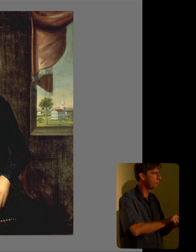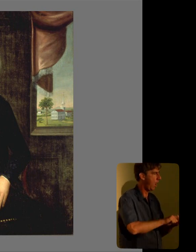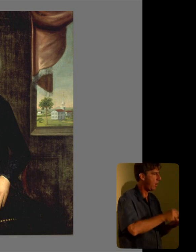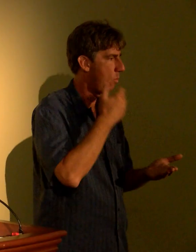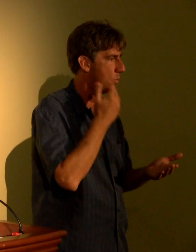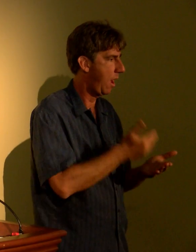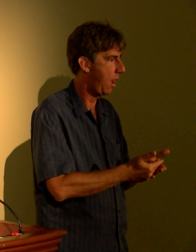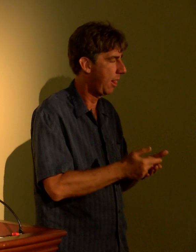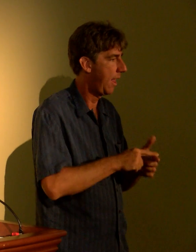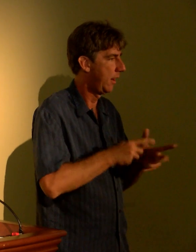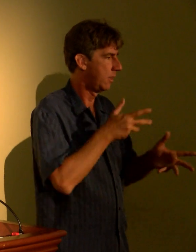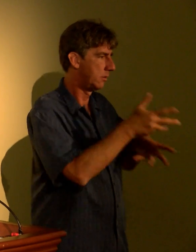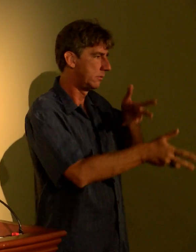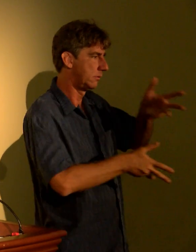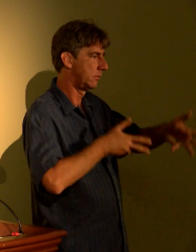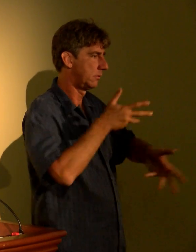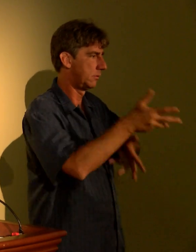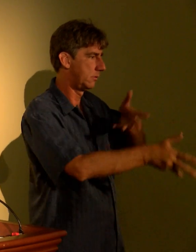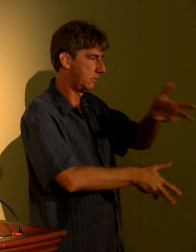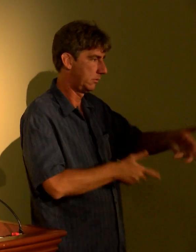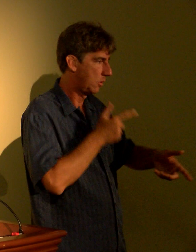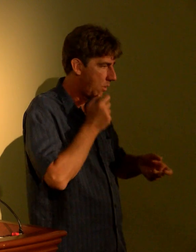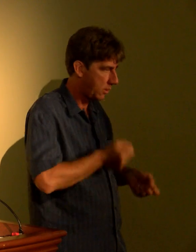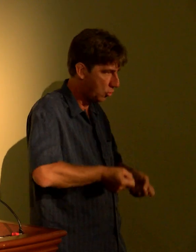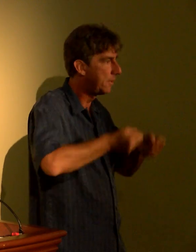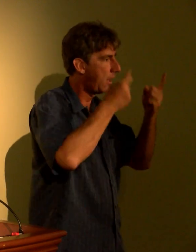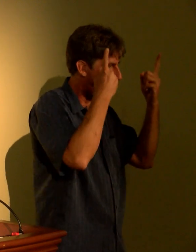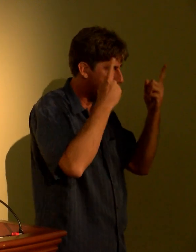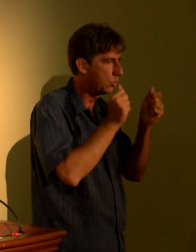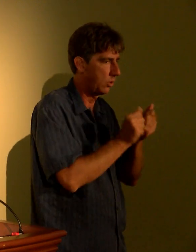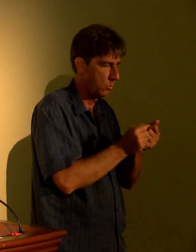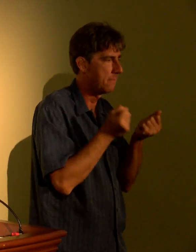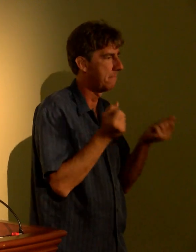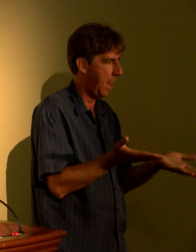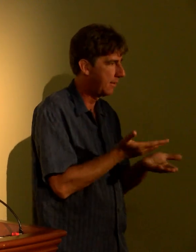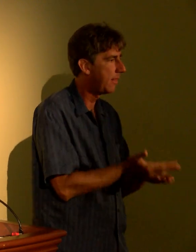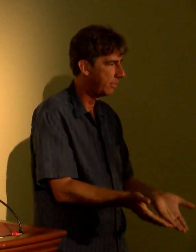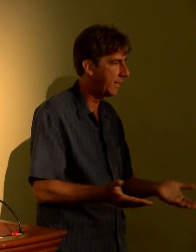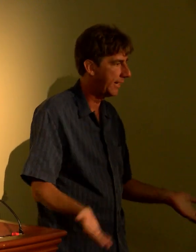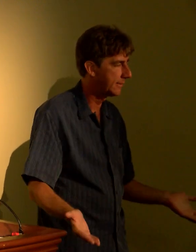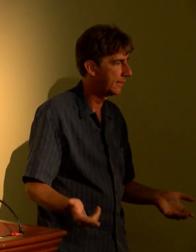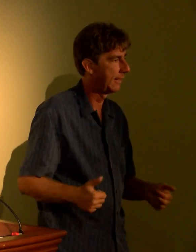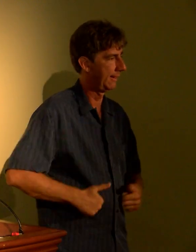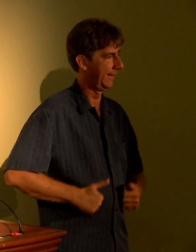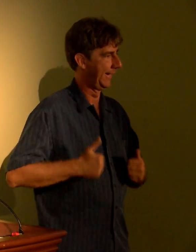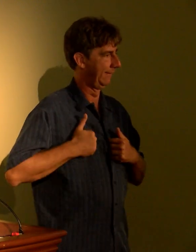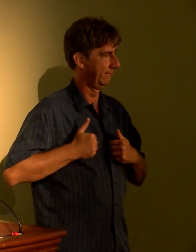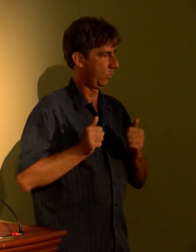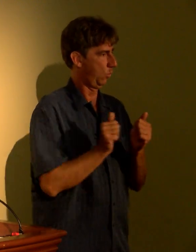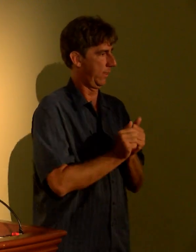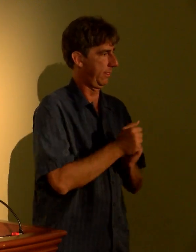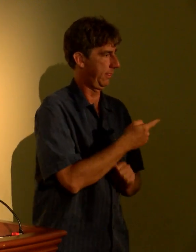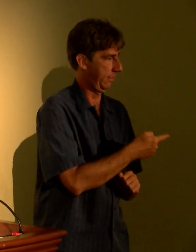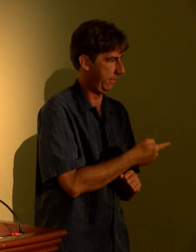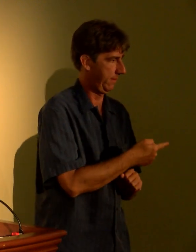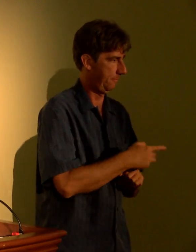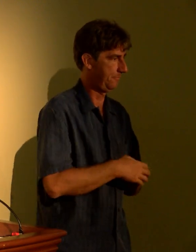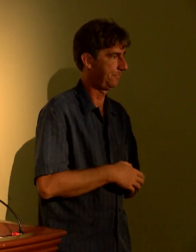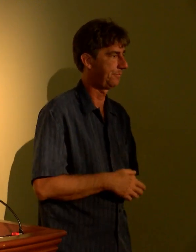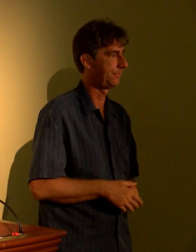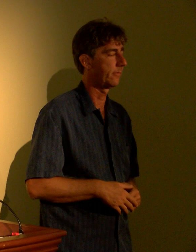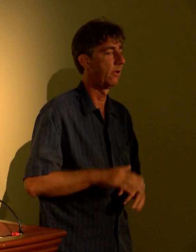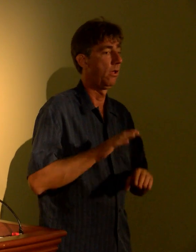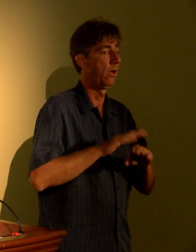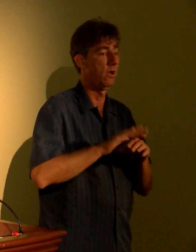by signs so that he may be understood in many things. He lodged here." However, on